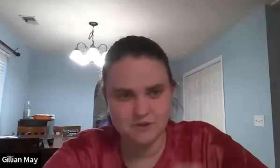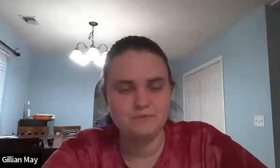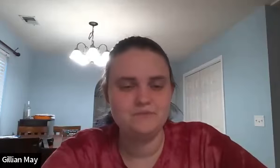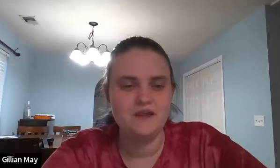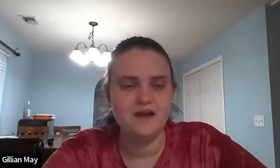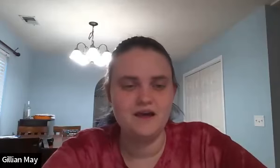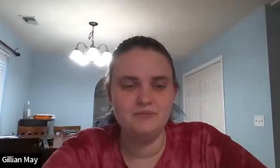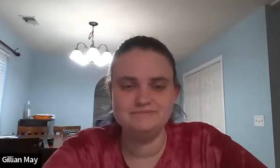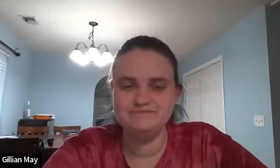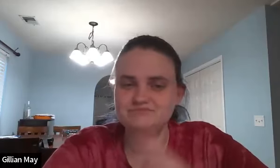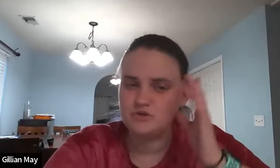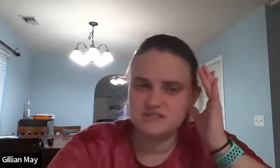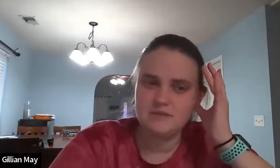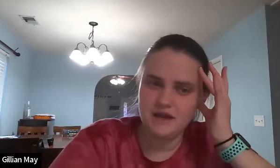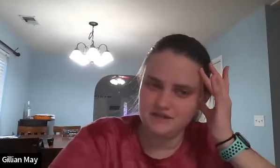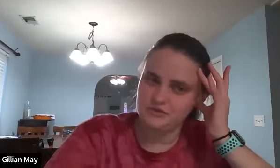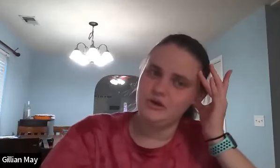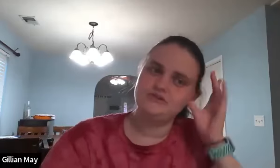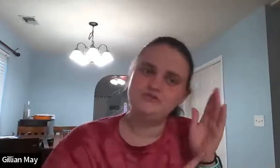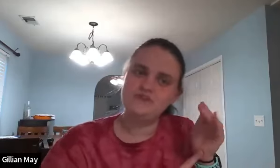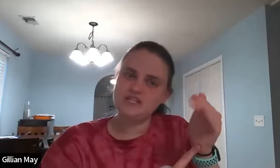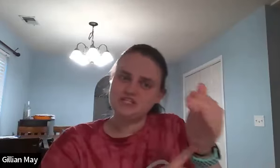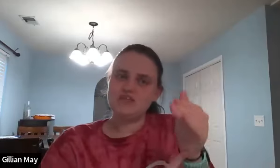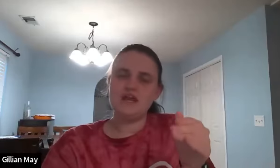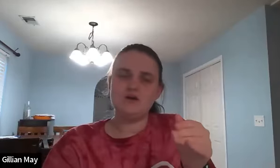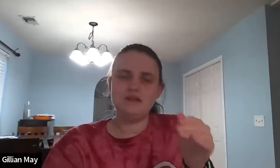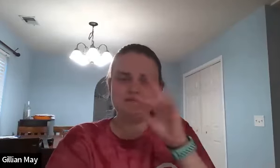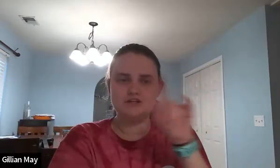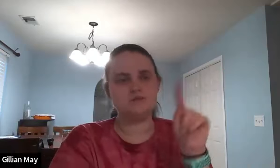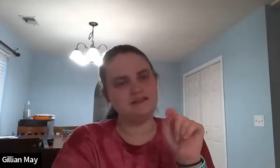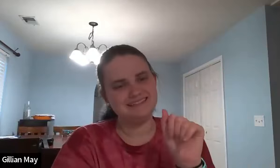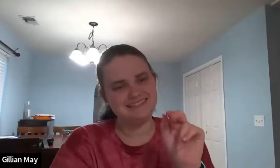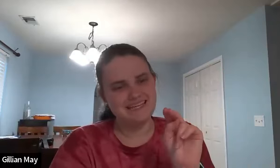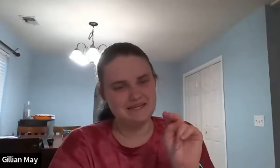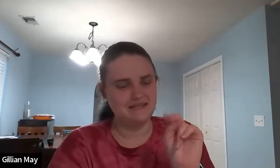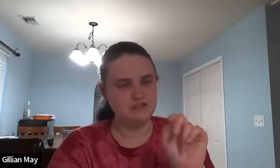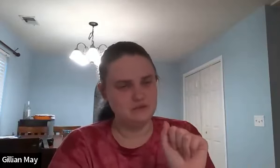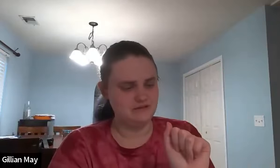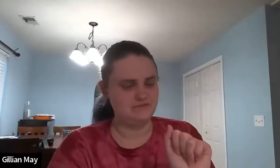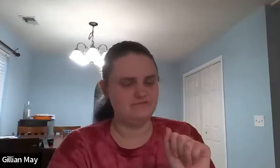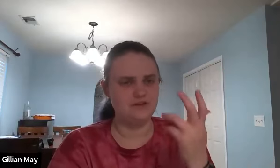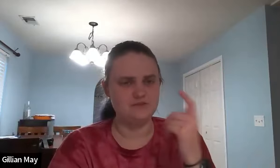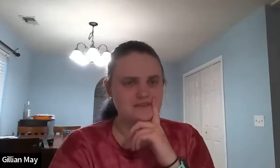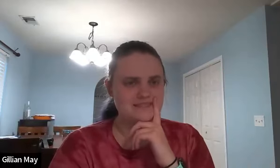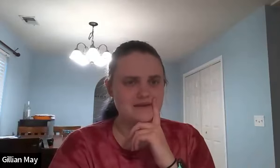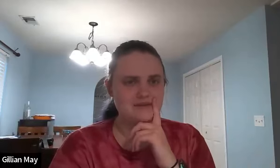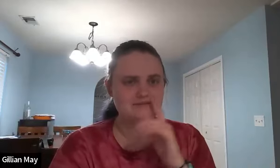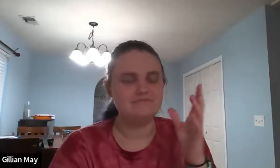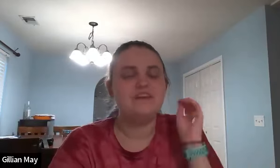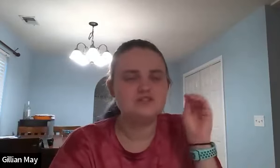spell. Most of the time I'll do fish and then I'll like finger spell like like tuna. I'm finger spelling salmon. I'm finger